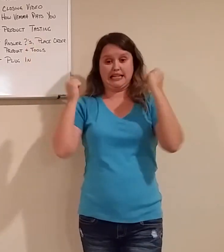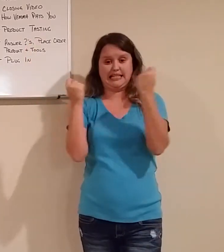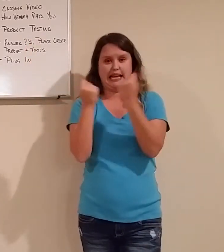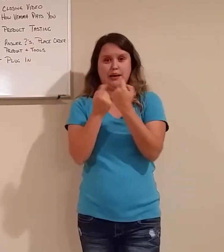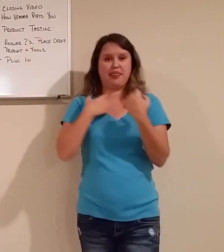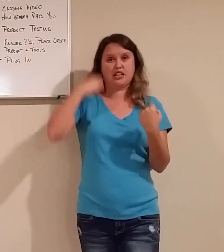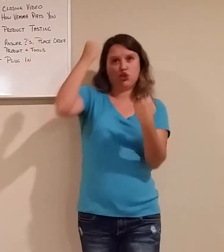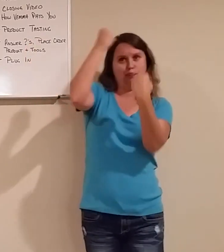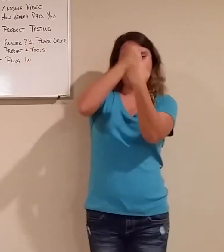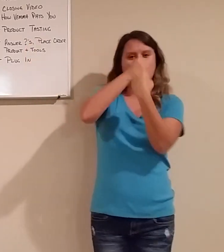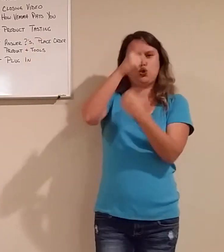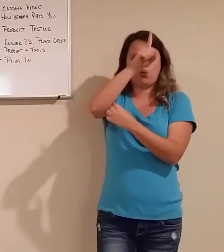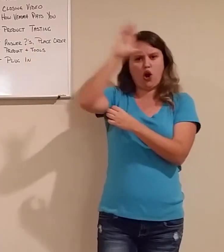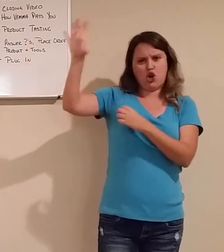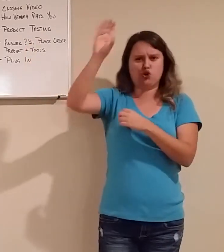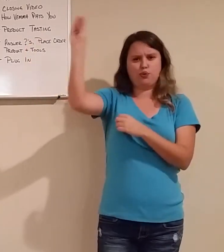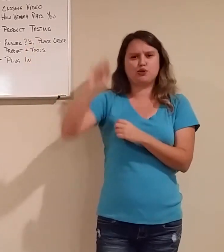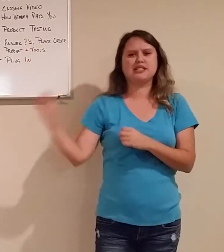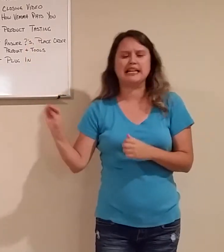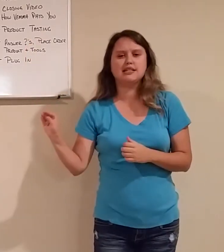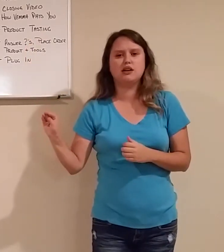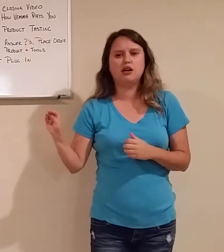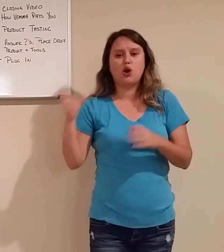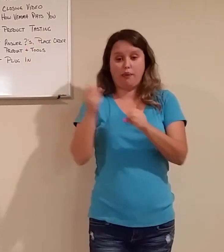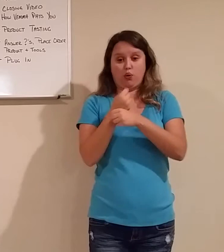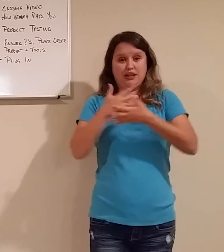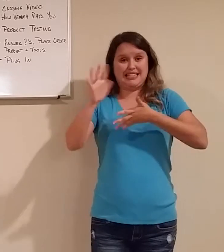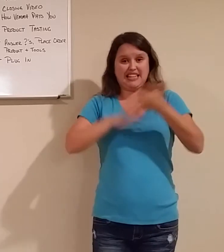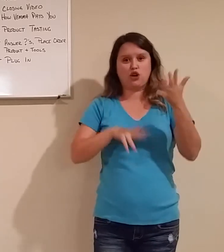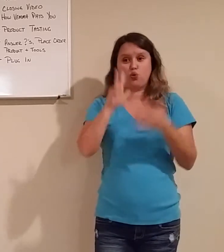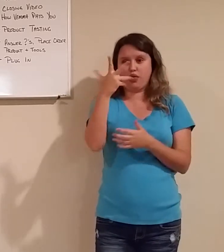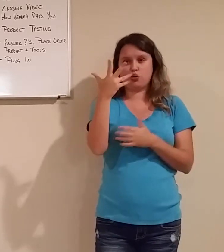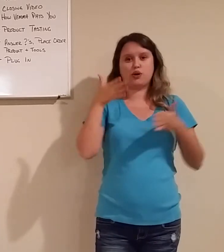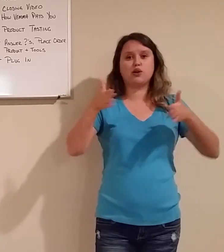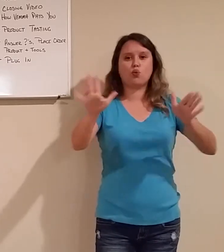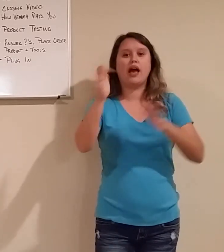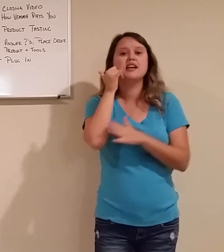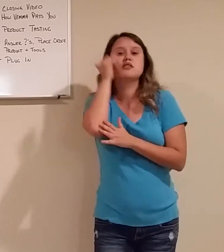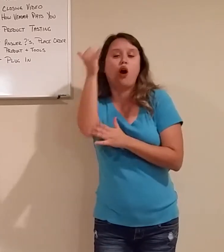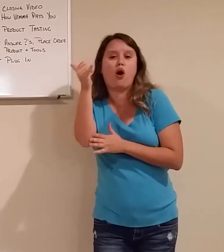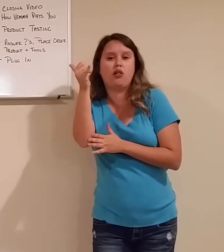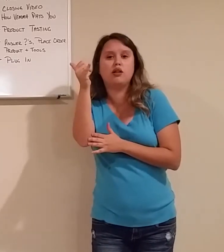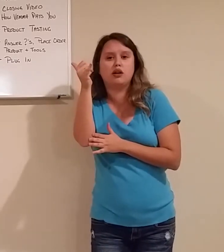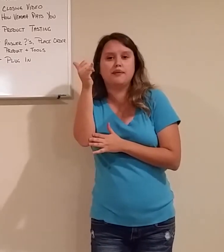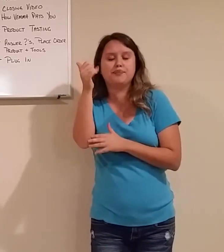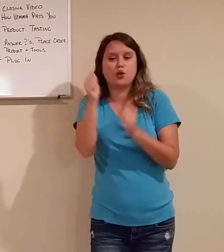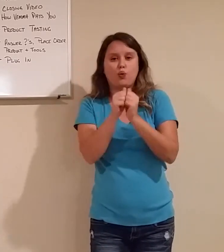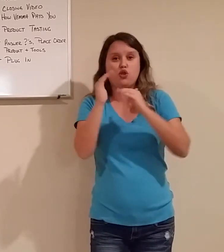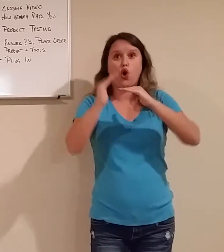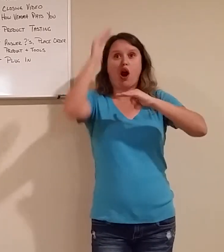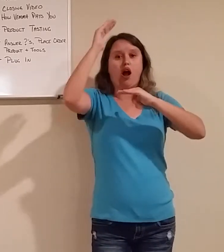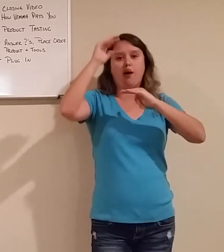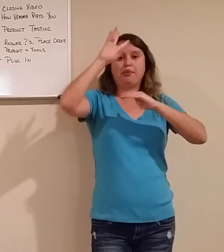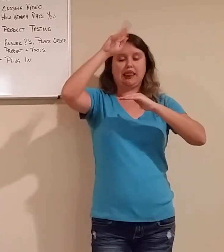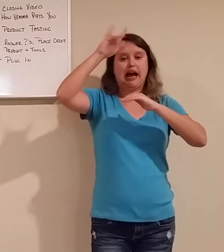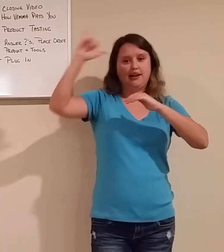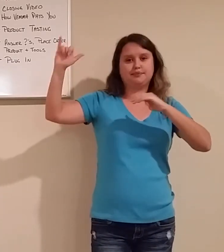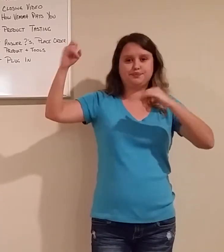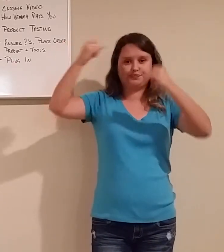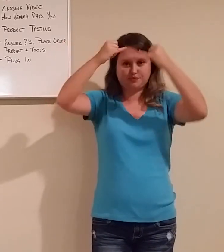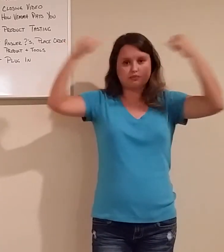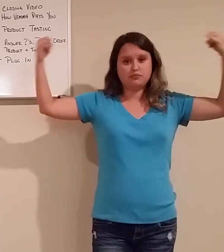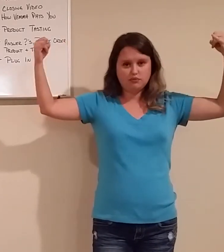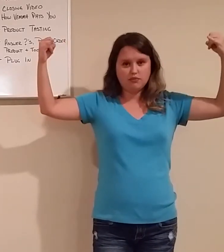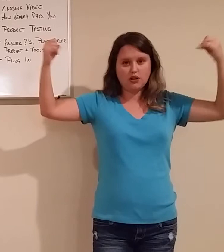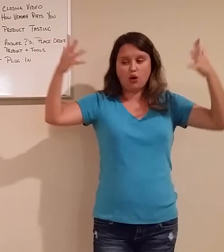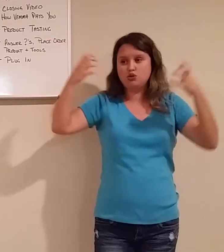them 100%. We may want to schedule a 3-way call with our upline or your upline. We also want to